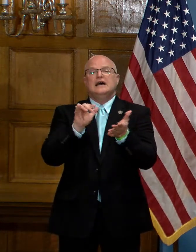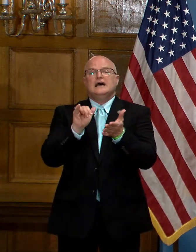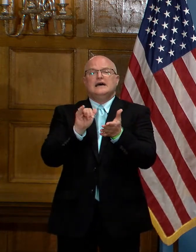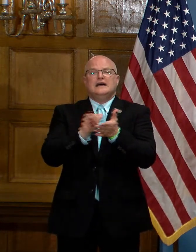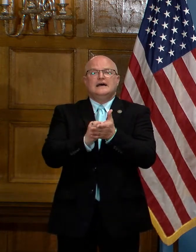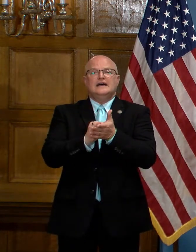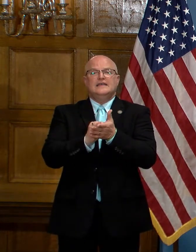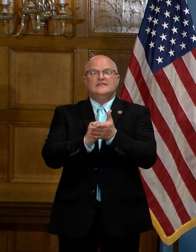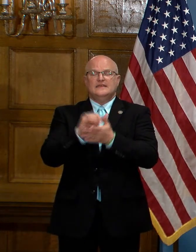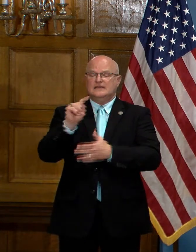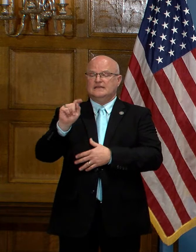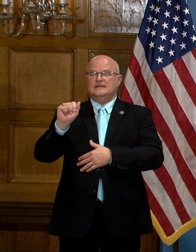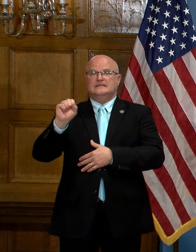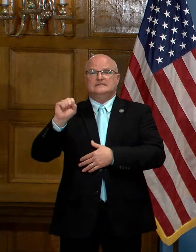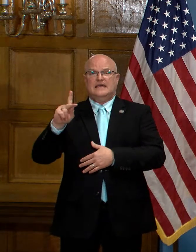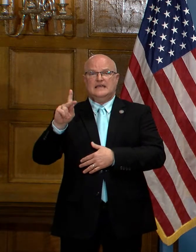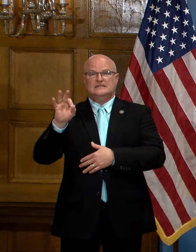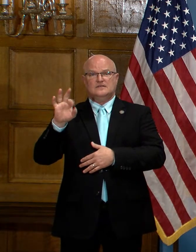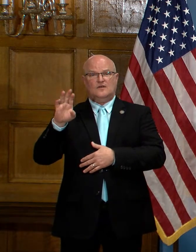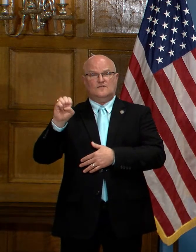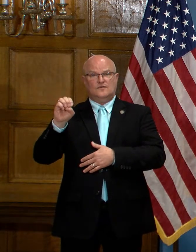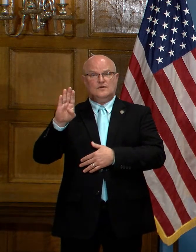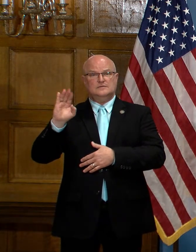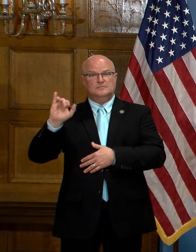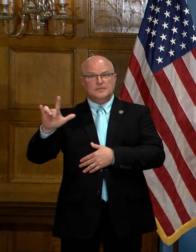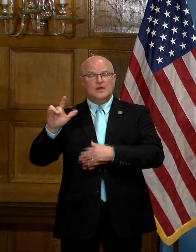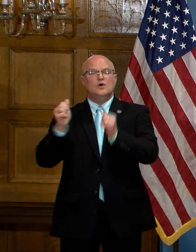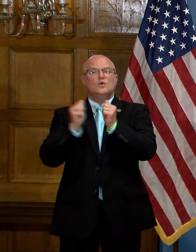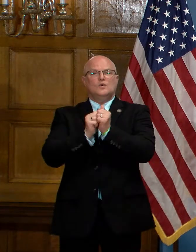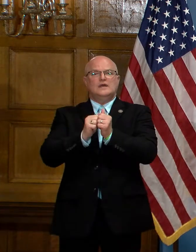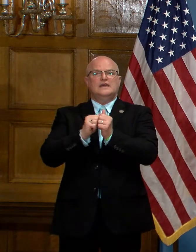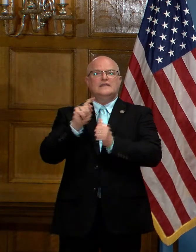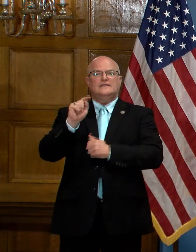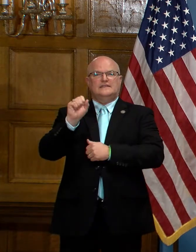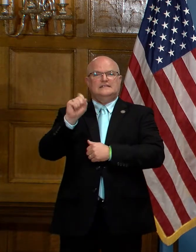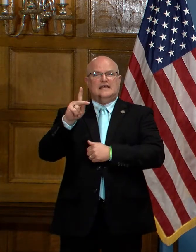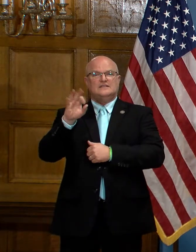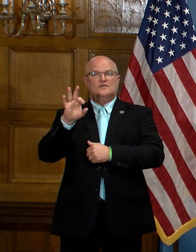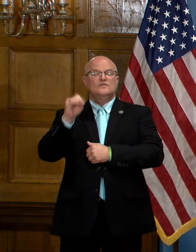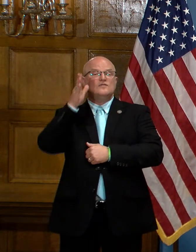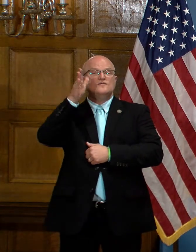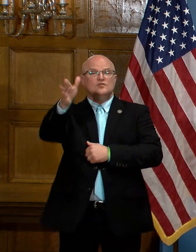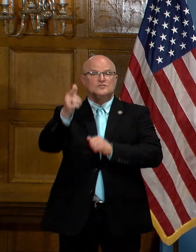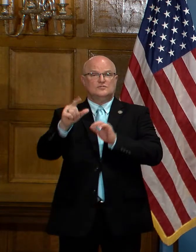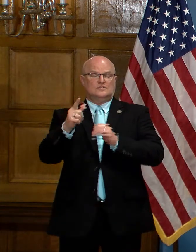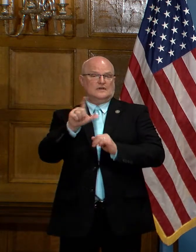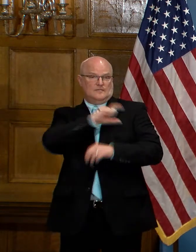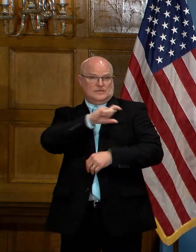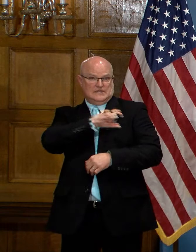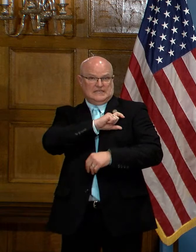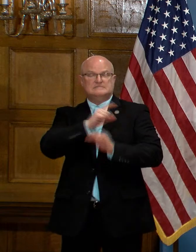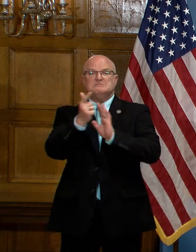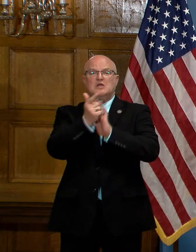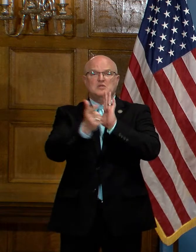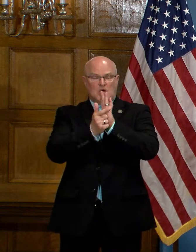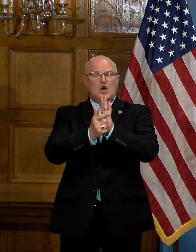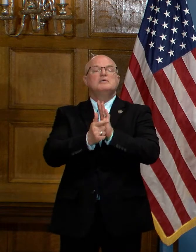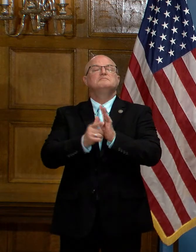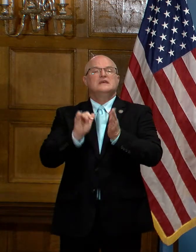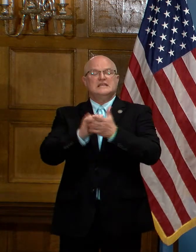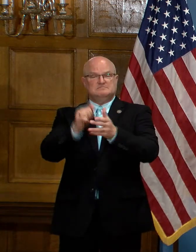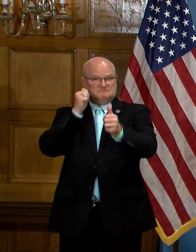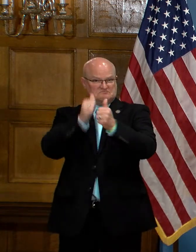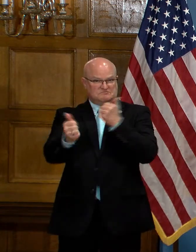the task force bill with a task force on the future of law enforcement. That bill has passed through. It's